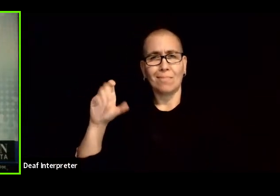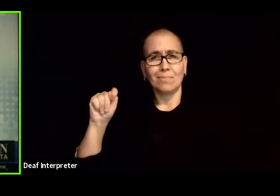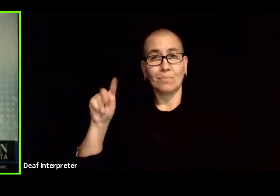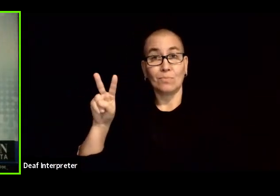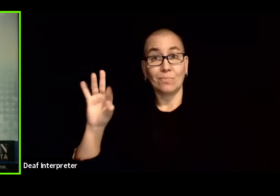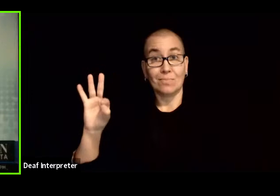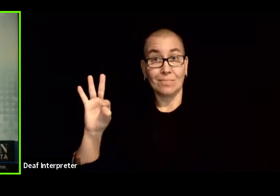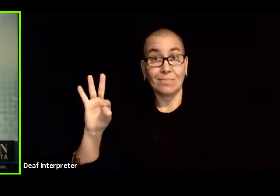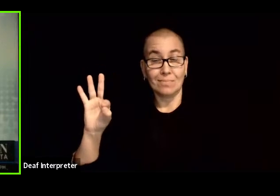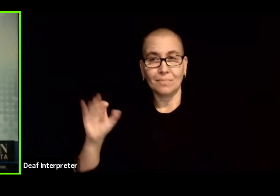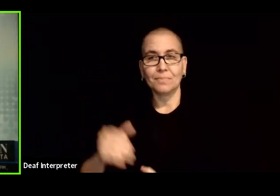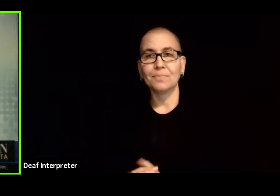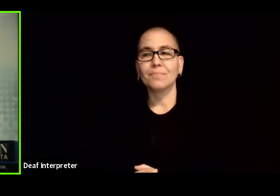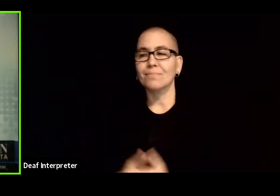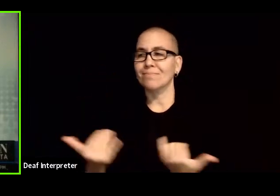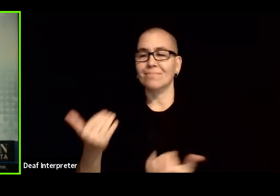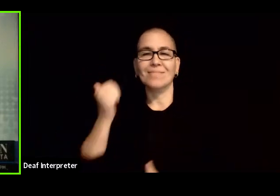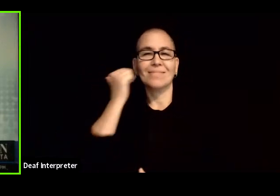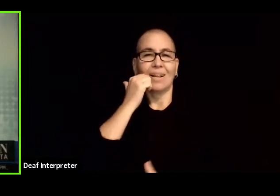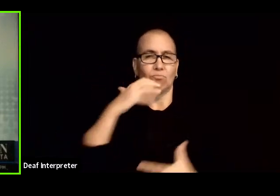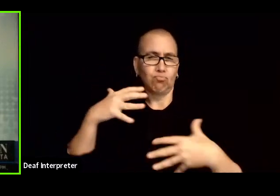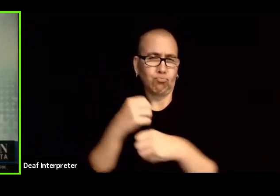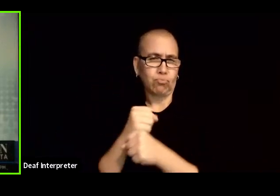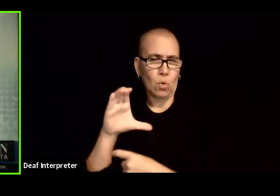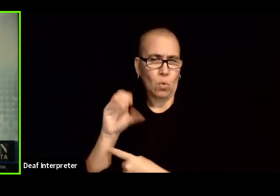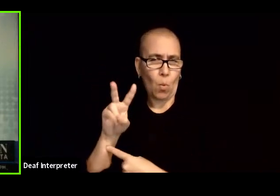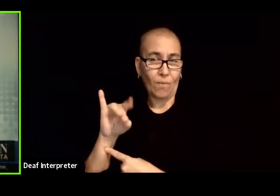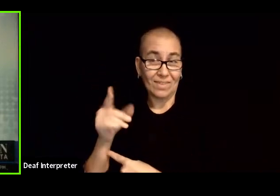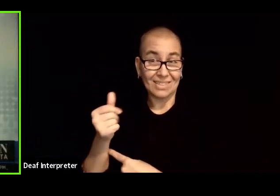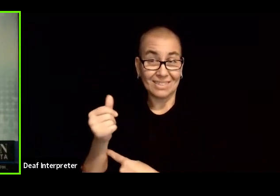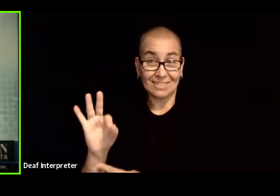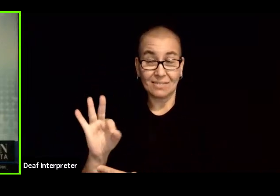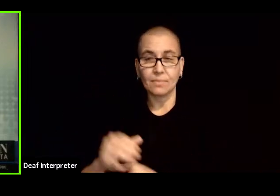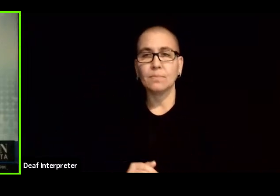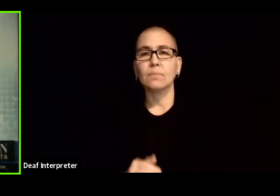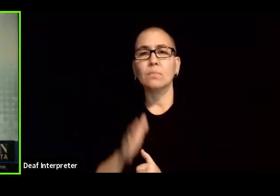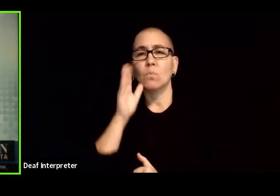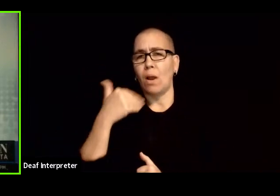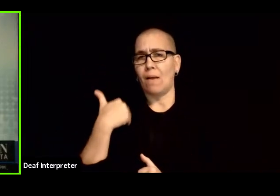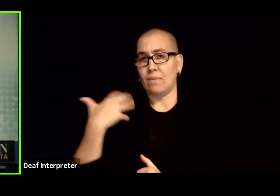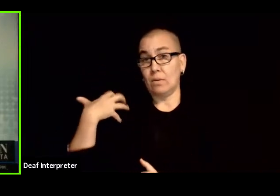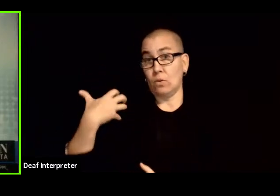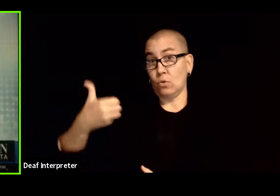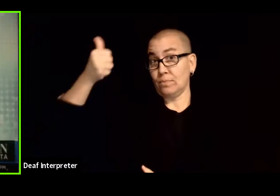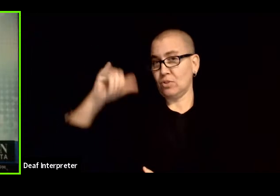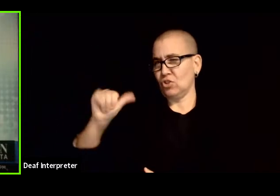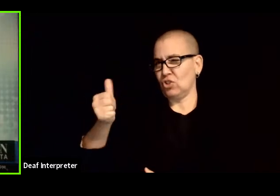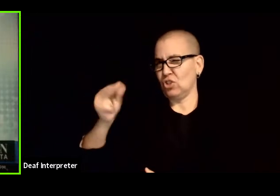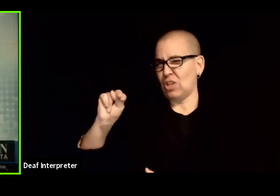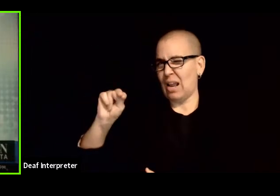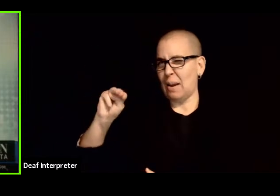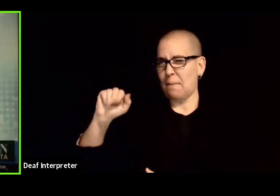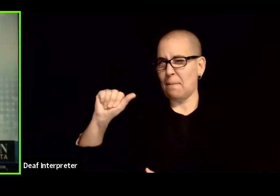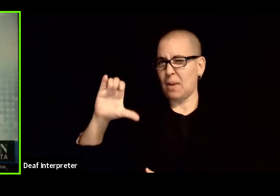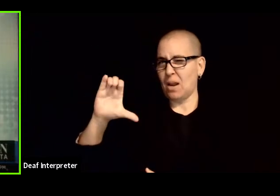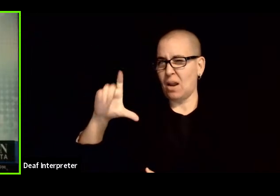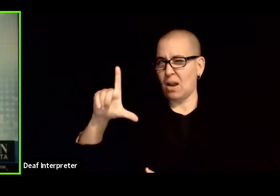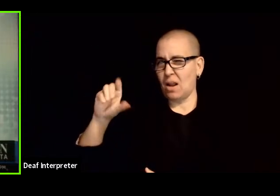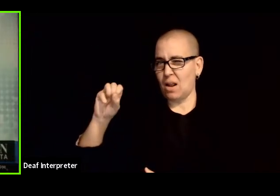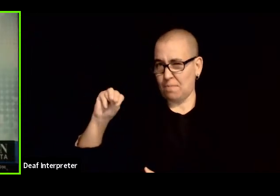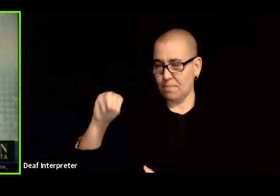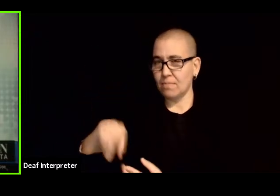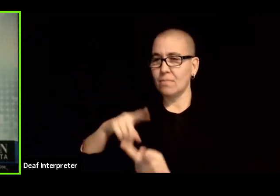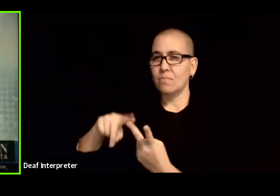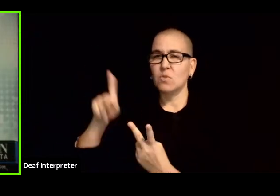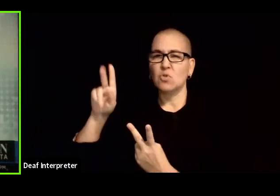Disease Director Chris Earsman. We'll then open up for questions from reporters on the line. With that, we'll now turn it over to Commissioner Malcolm. Thank